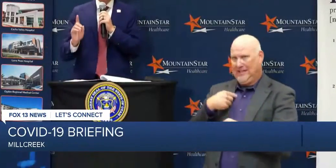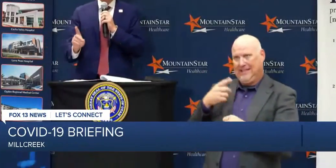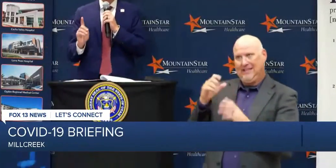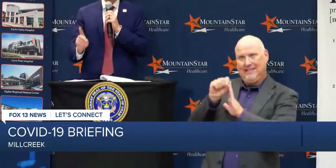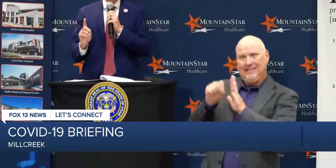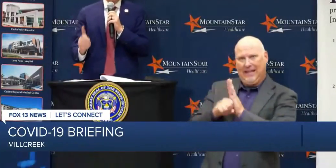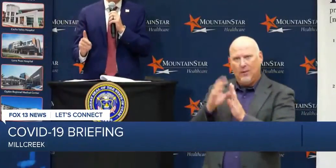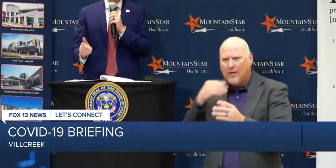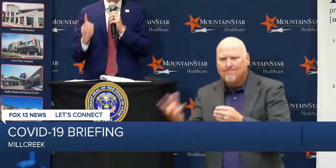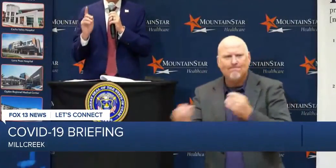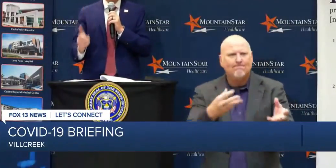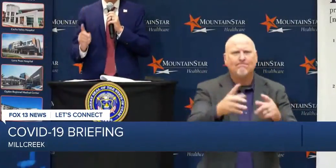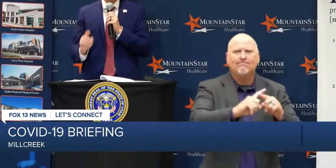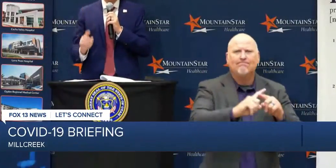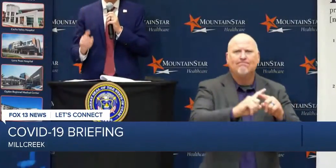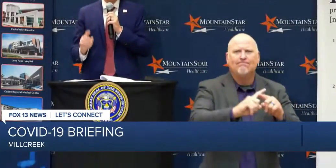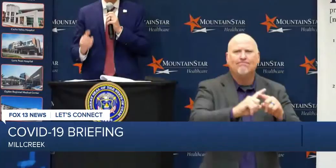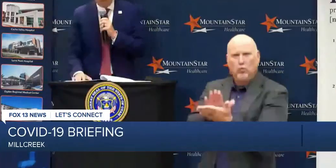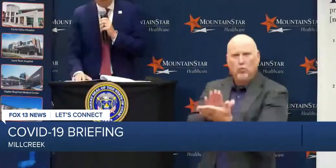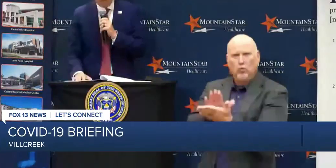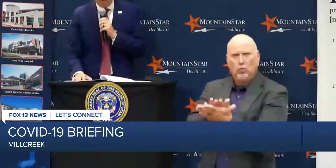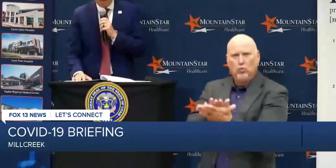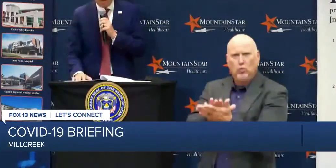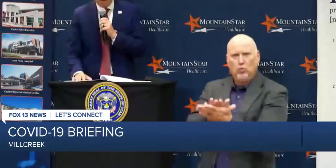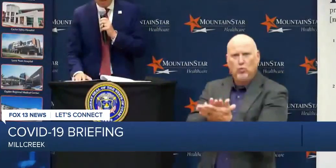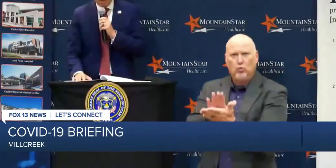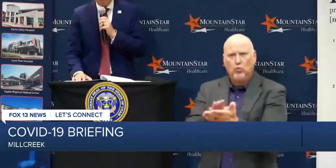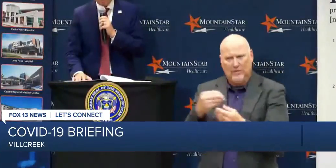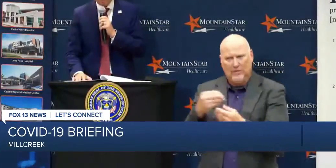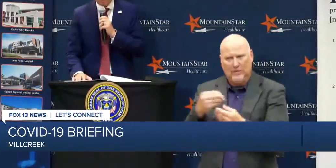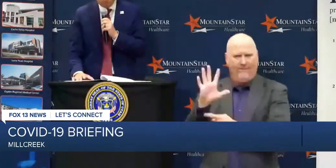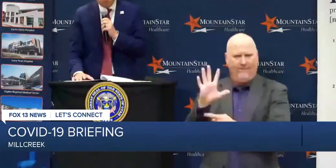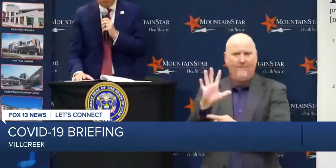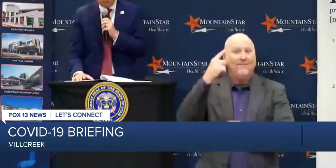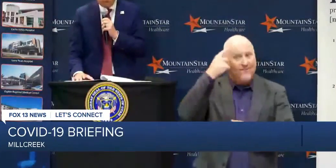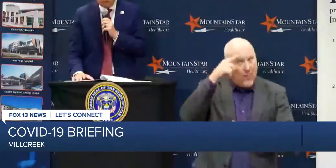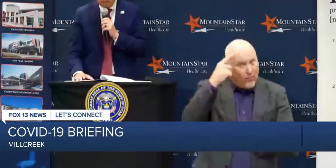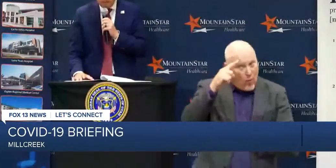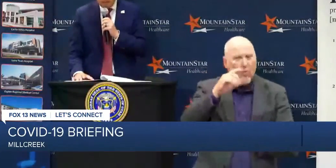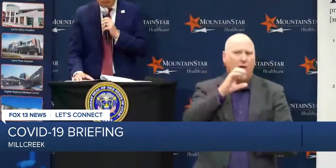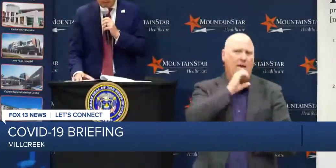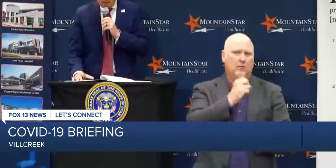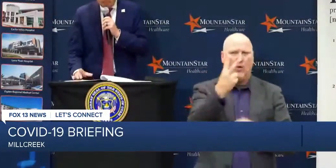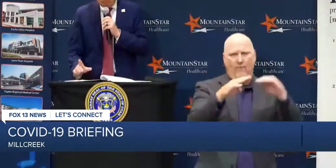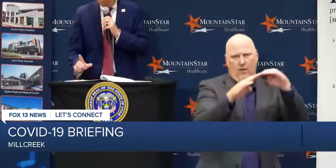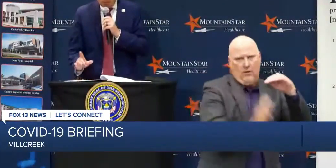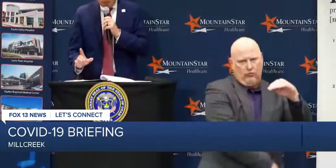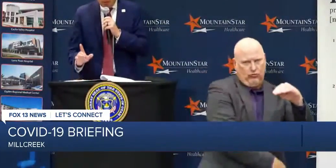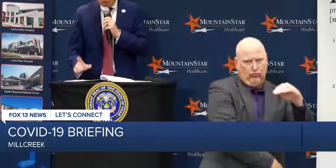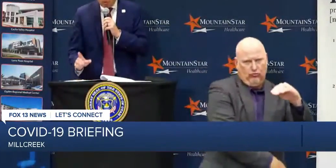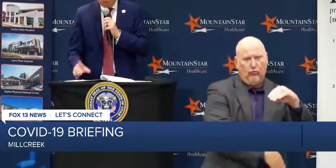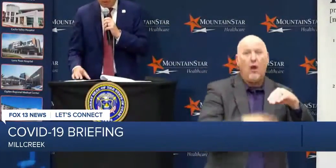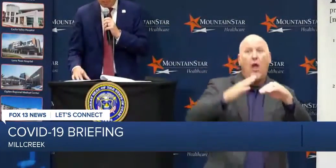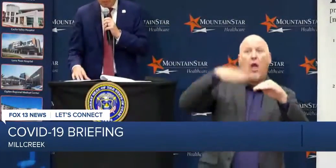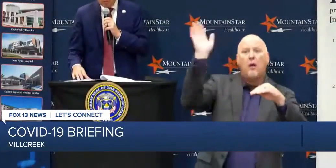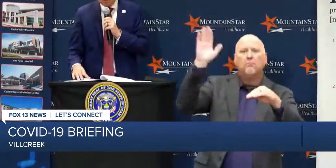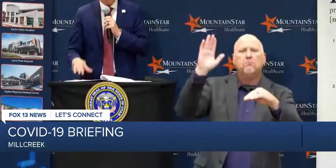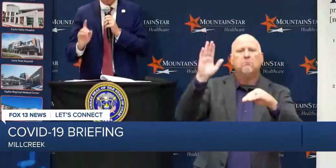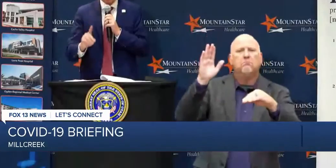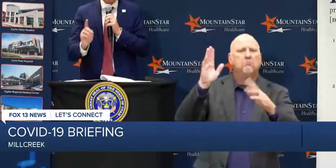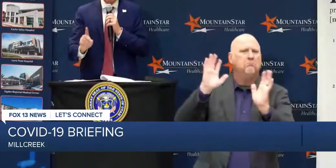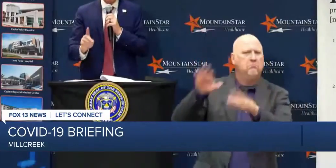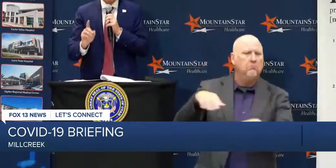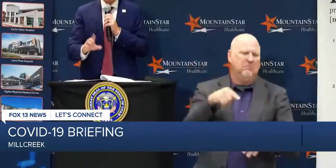can so that we do have an option until kids under the age of 12 can get those vaccines. I encourage families